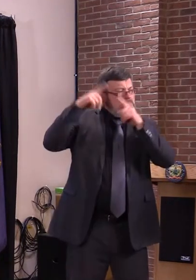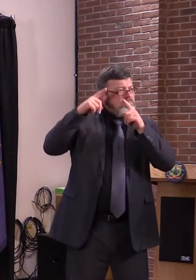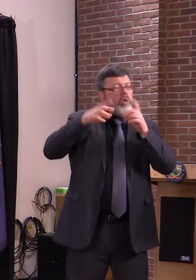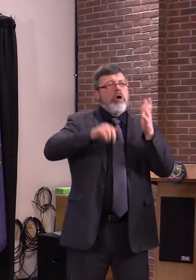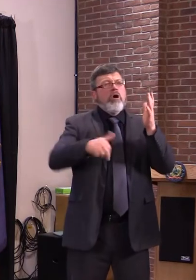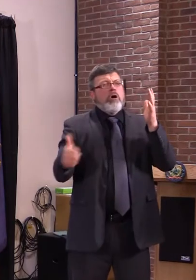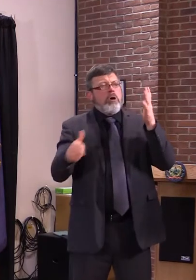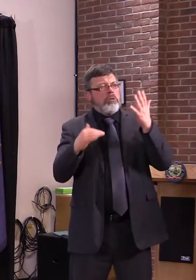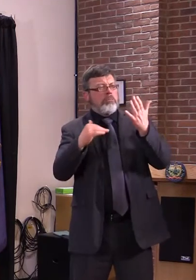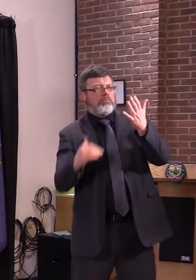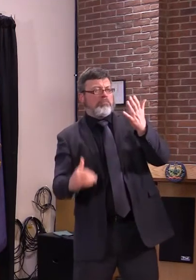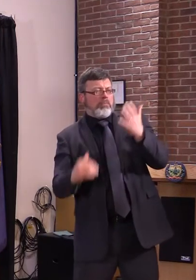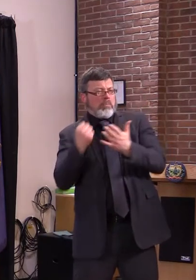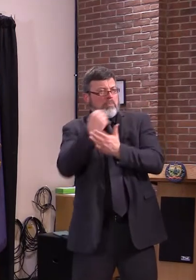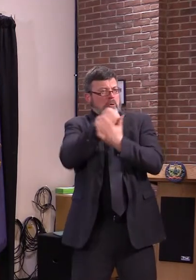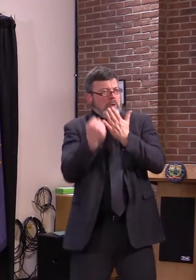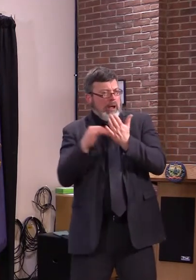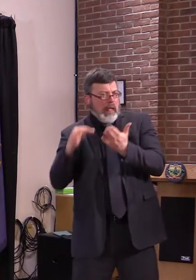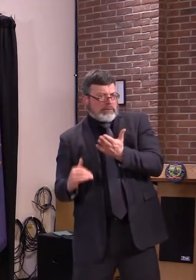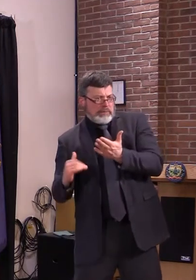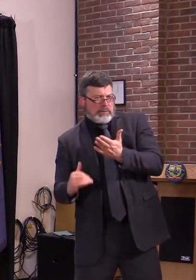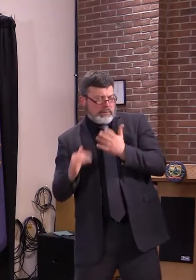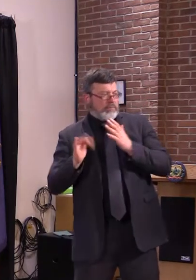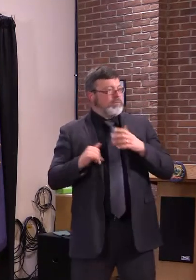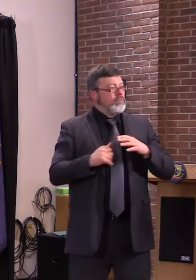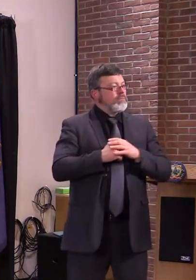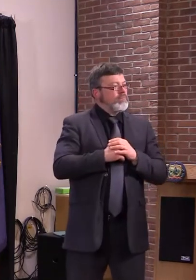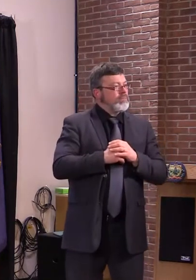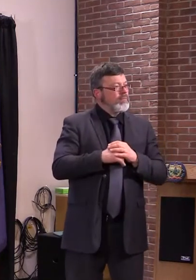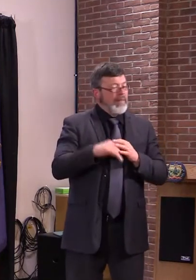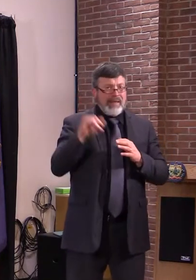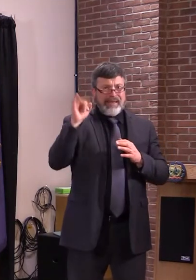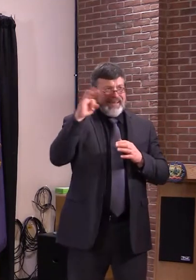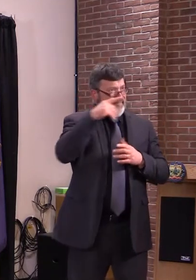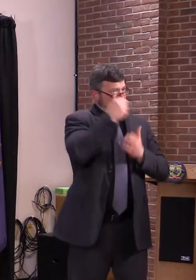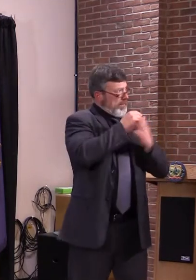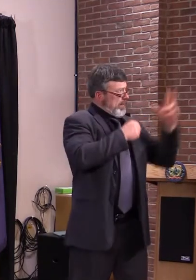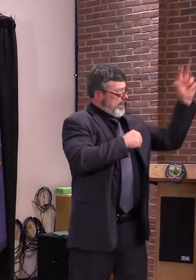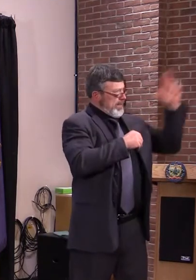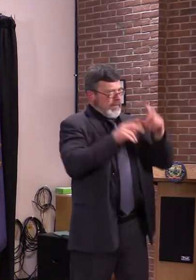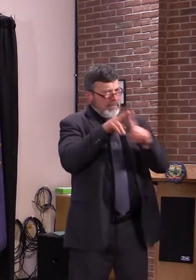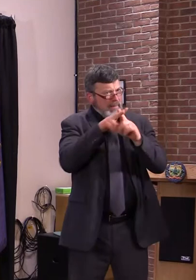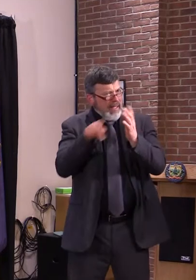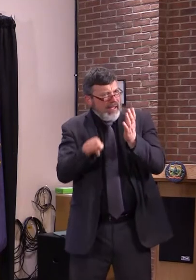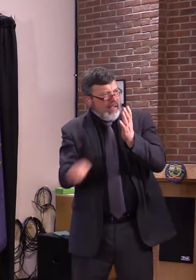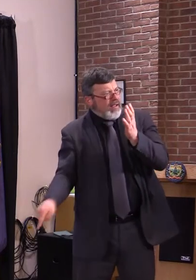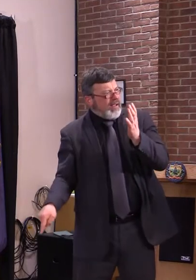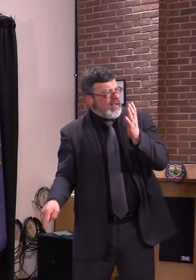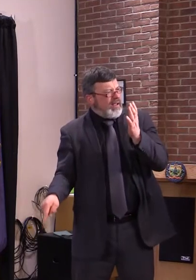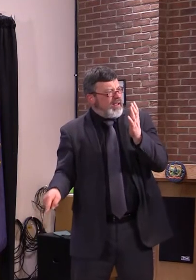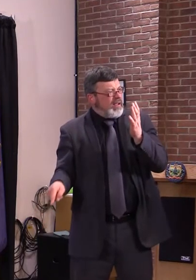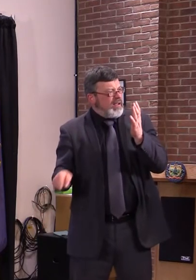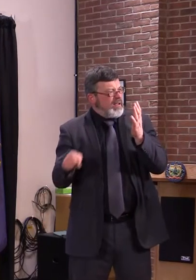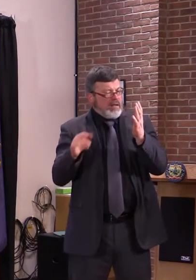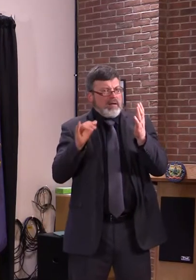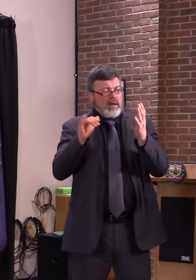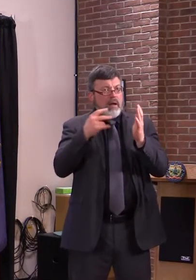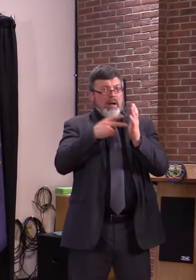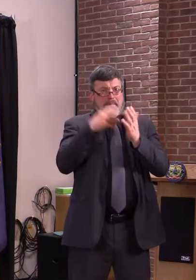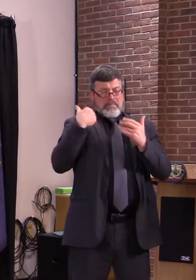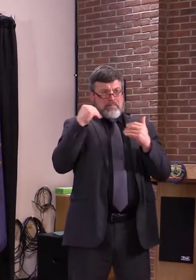changes to the BAA reduce available ARPA from $508 million to